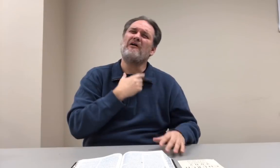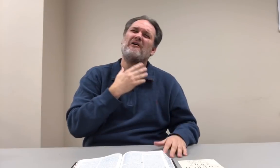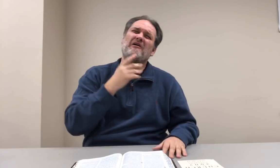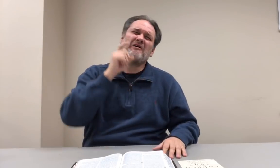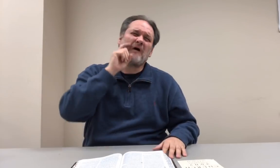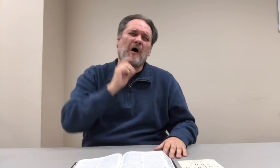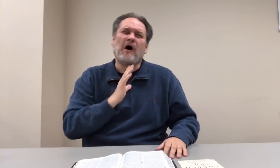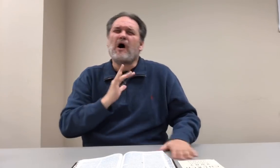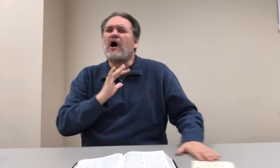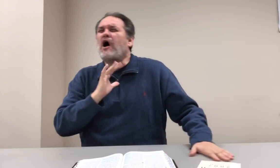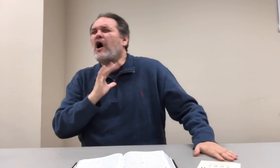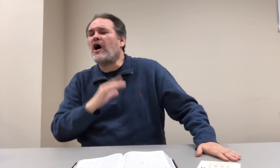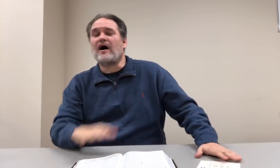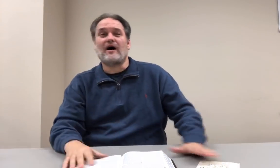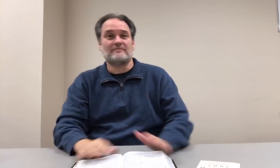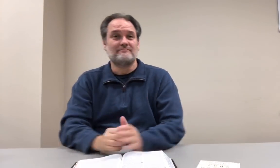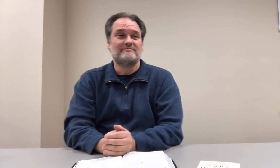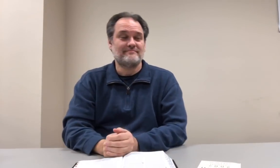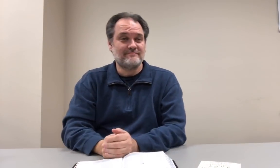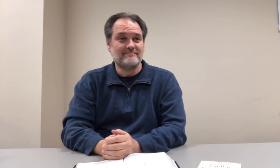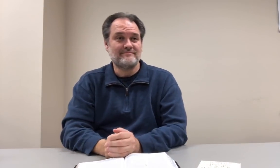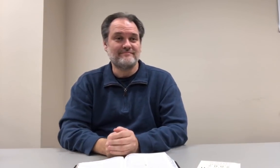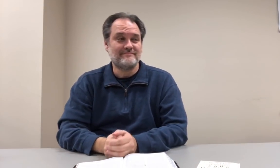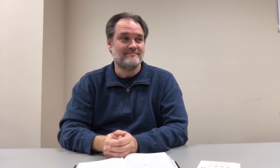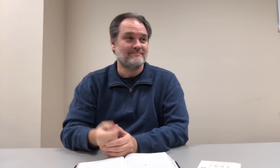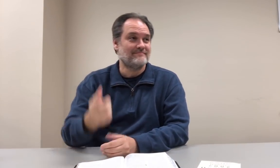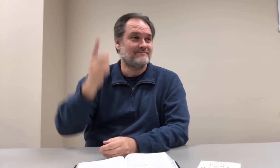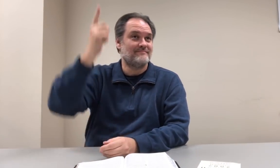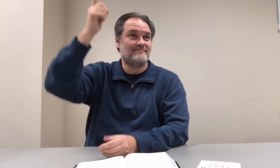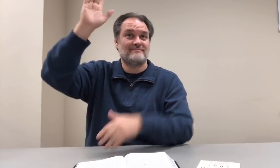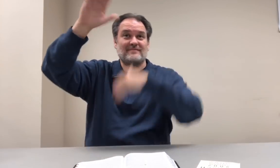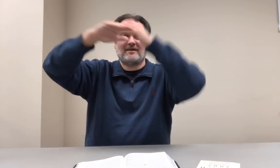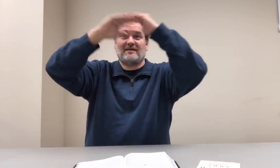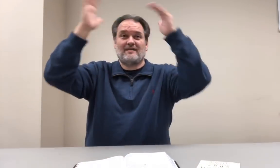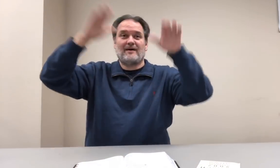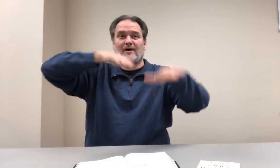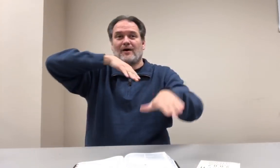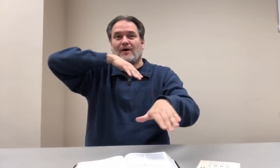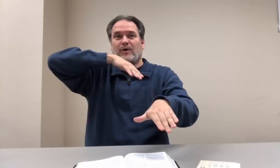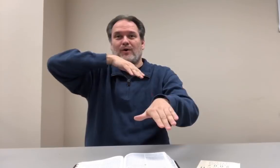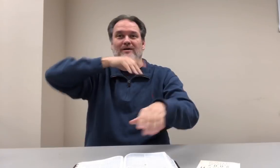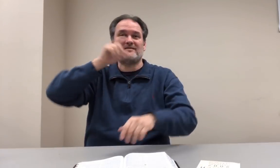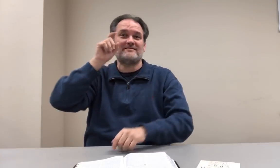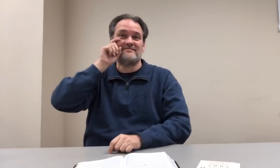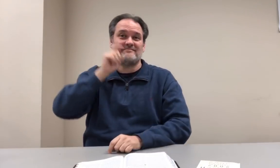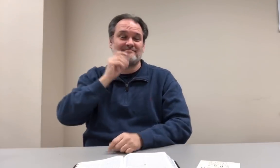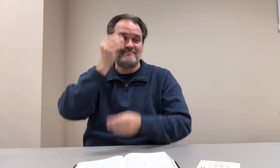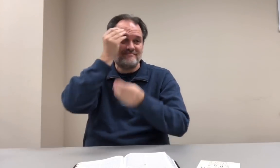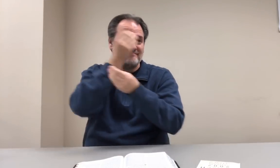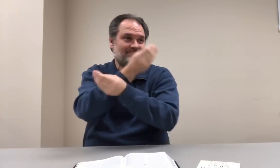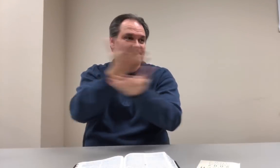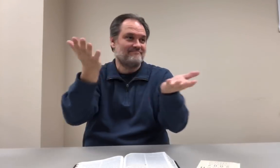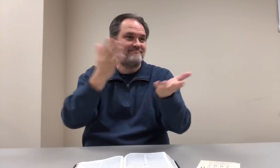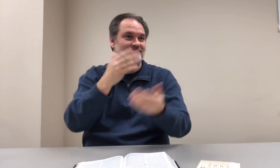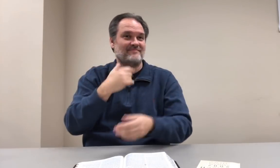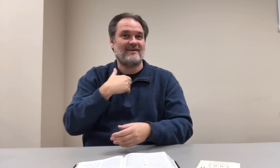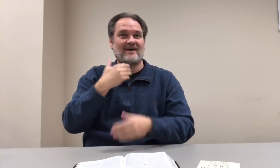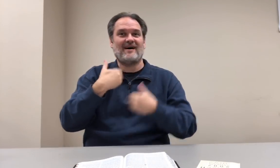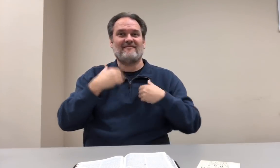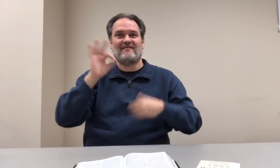out. And God can change them like a robe. And so again, just thinking about God's bigness and his